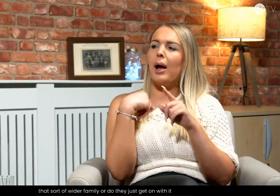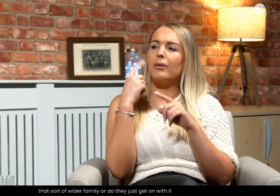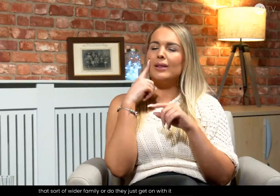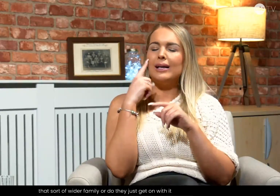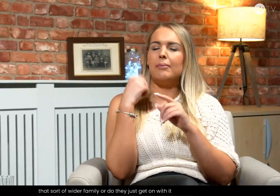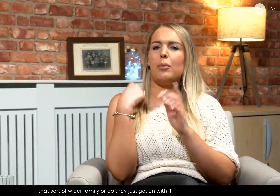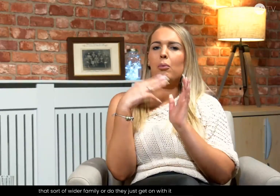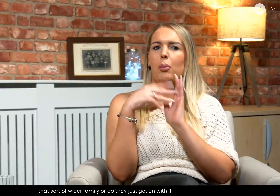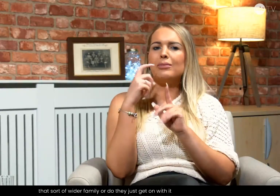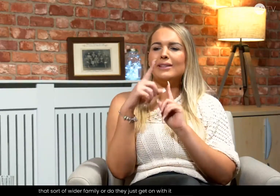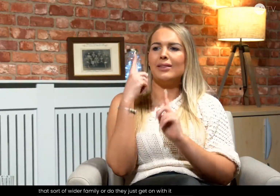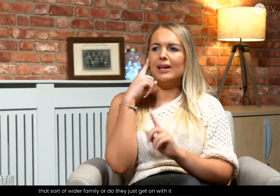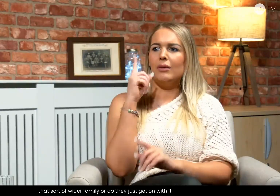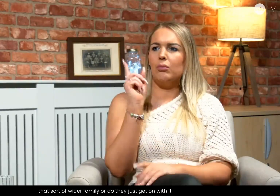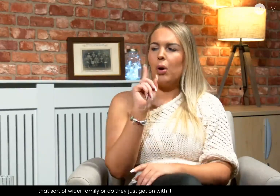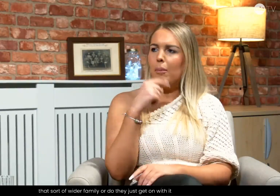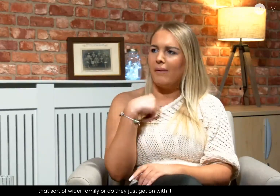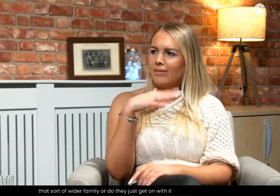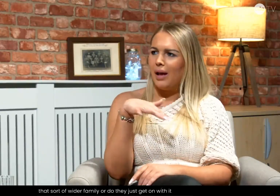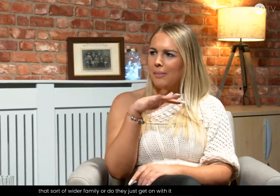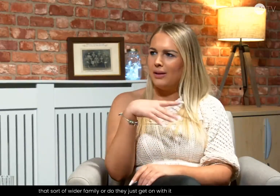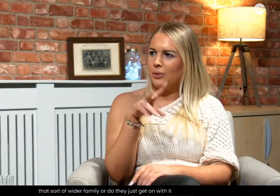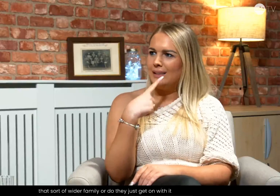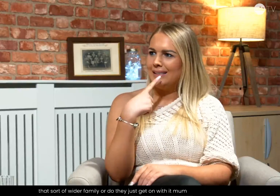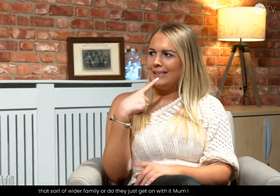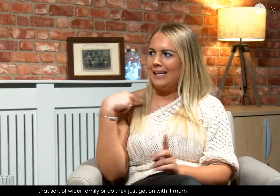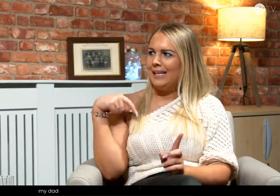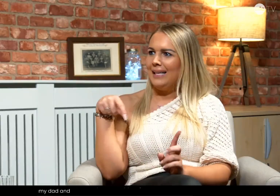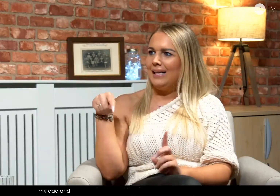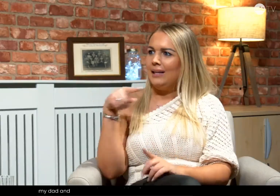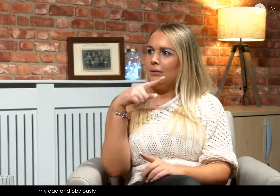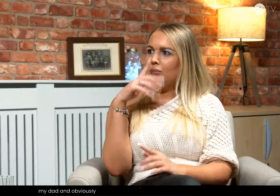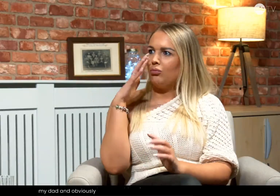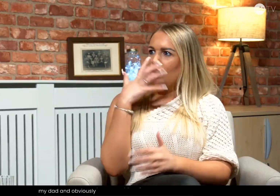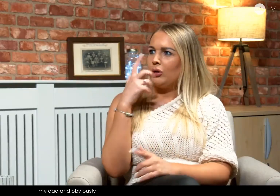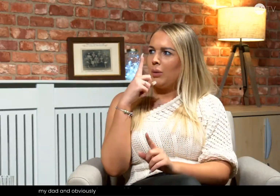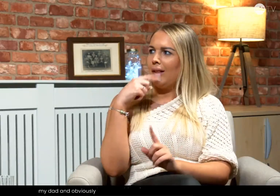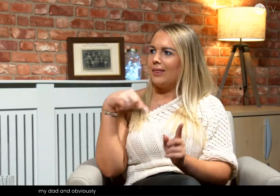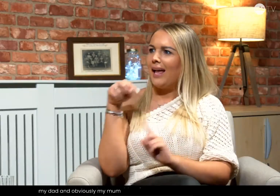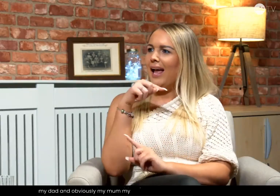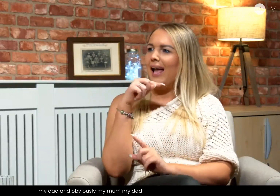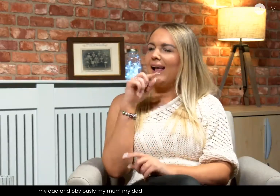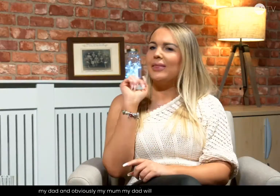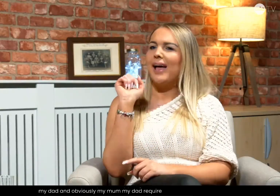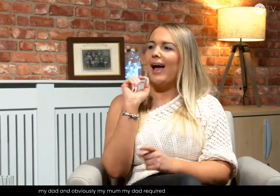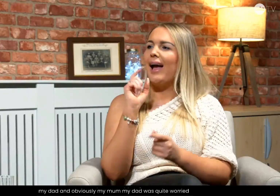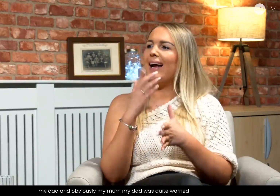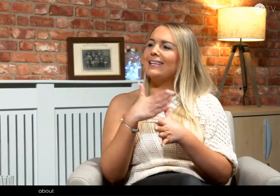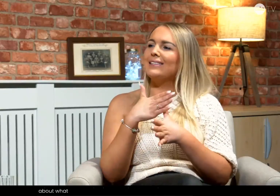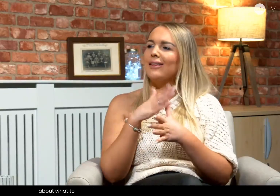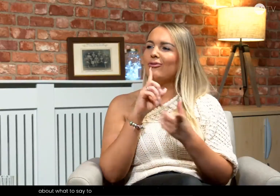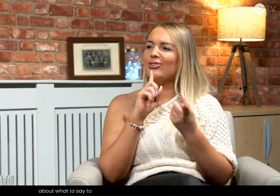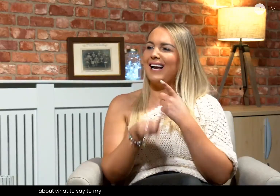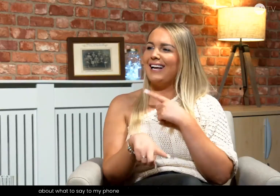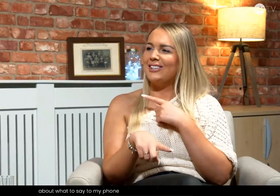Yeah, I mean, I told my mum and my dad, and obviously my mum and my dad were quite worried about what to say to my family as well. And